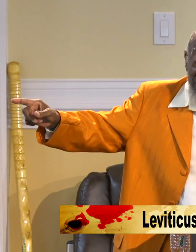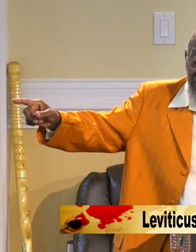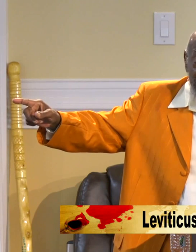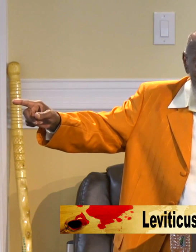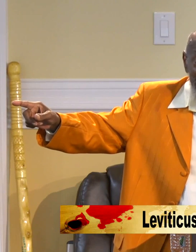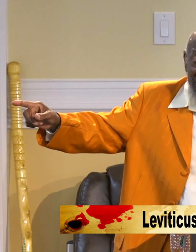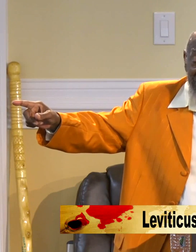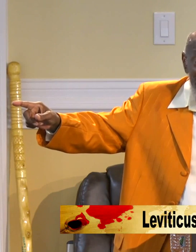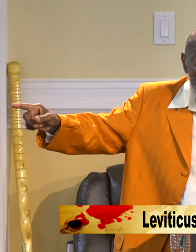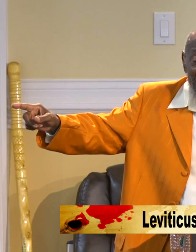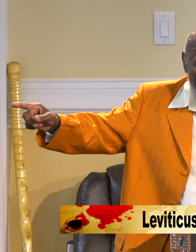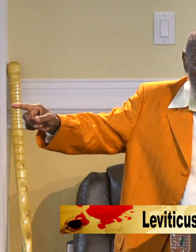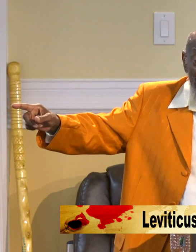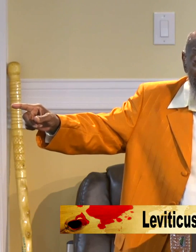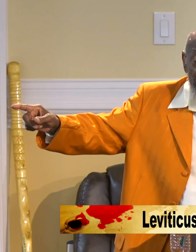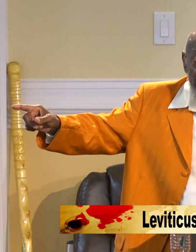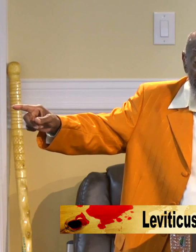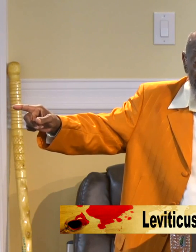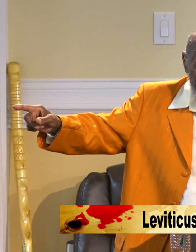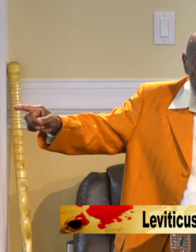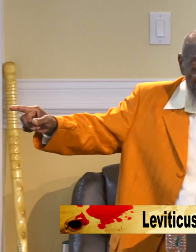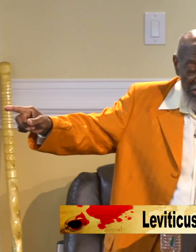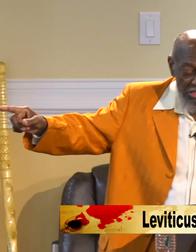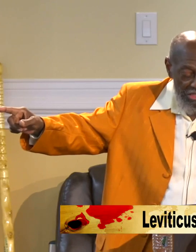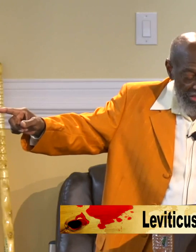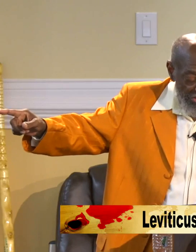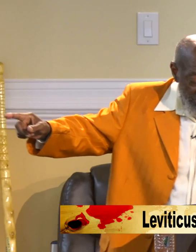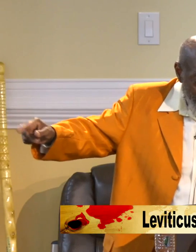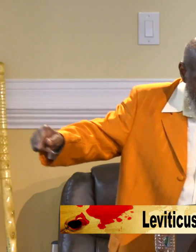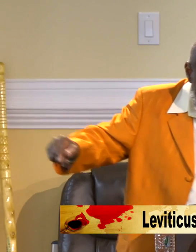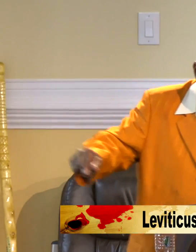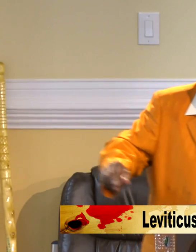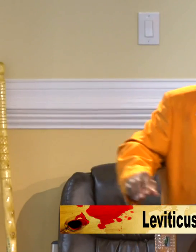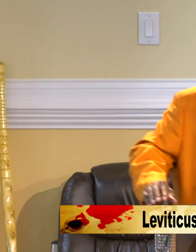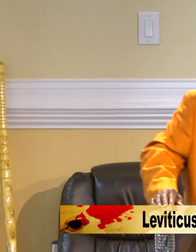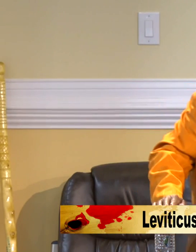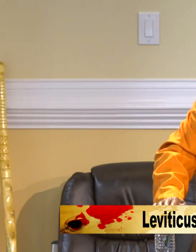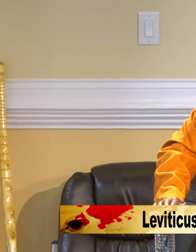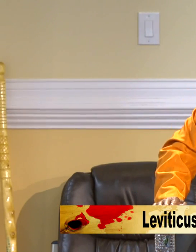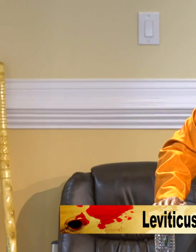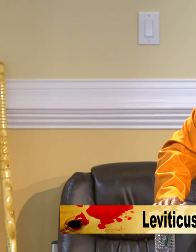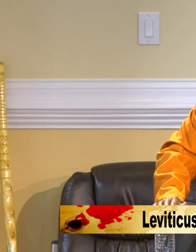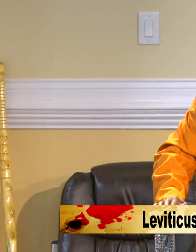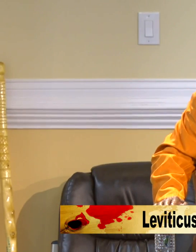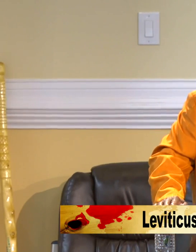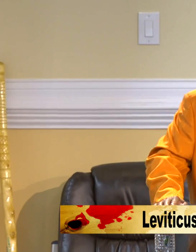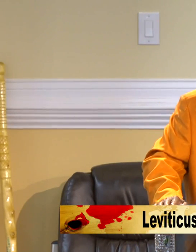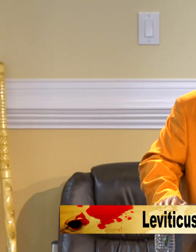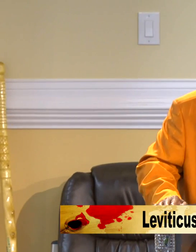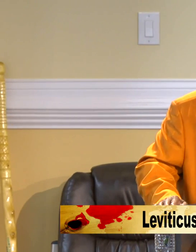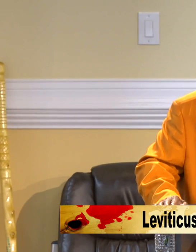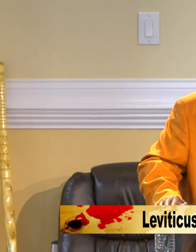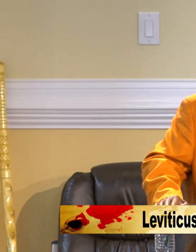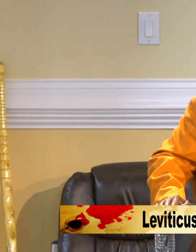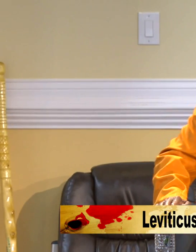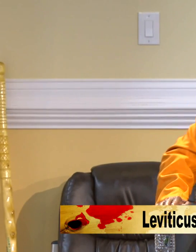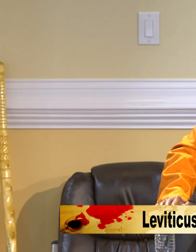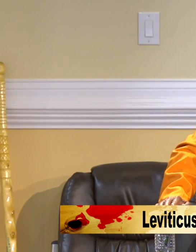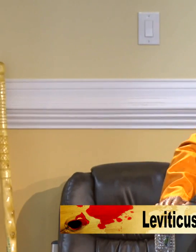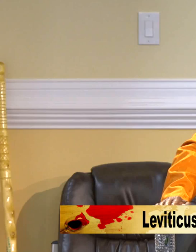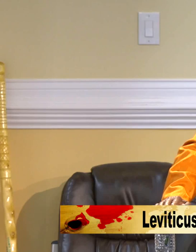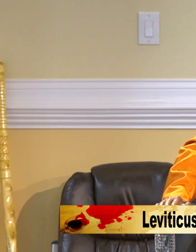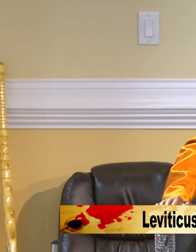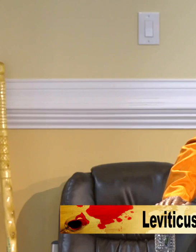cover every day because man sinned, every one of them. So skip down to verse 13 and go ahead. And